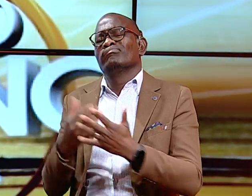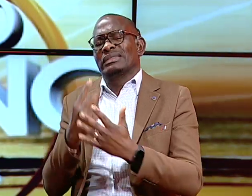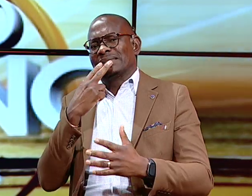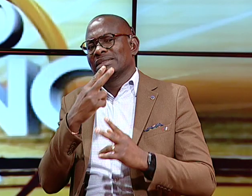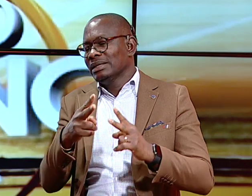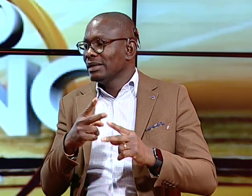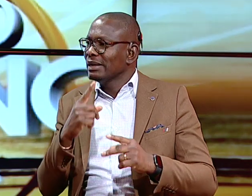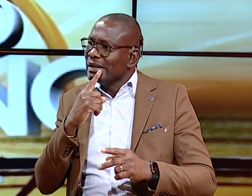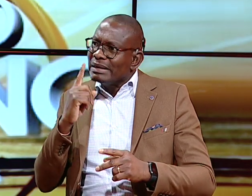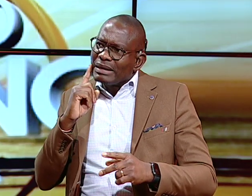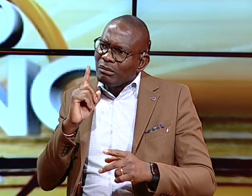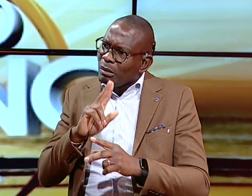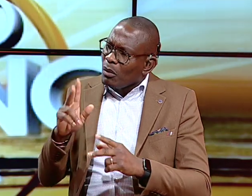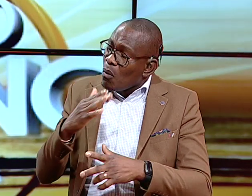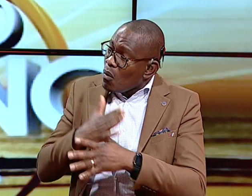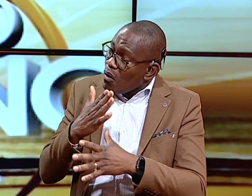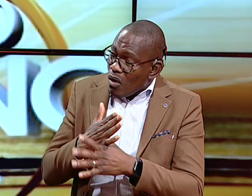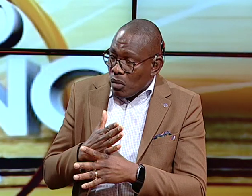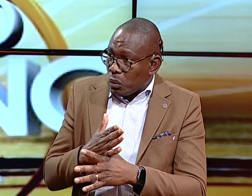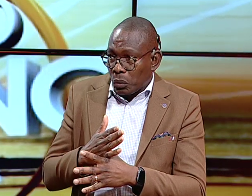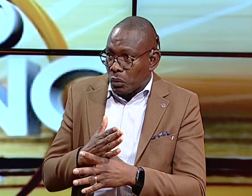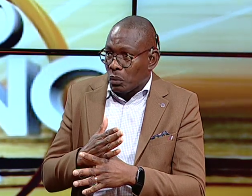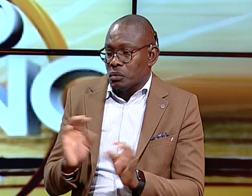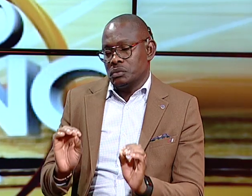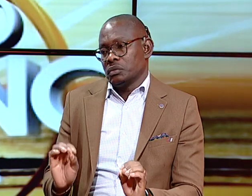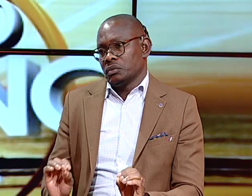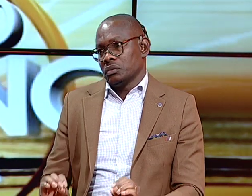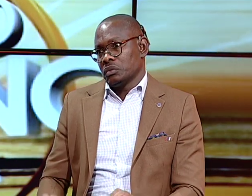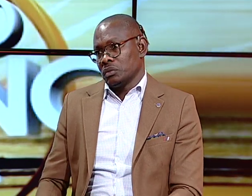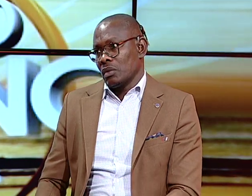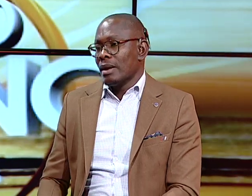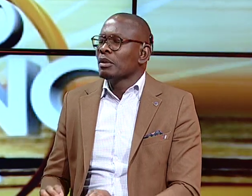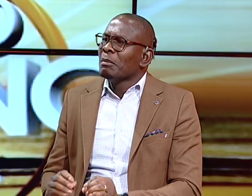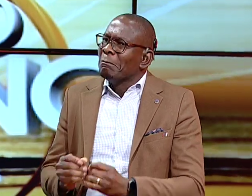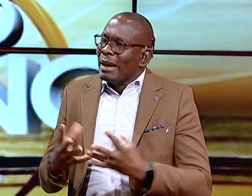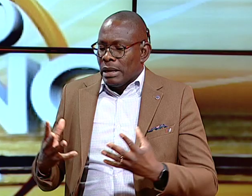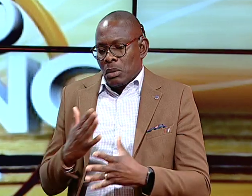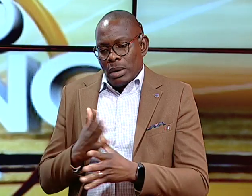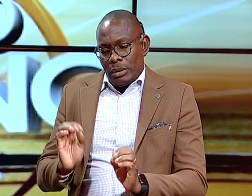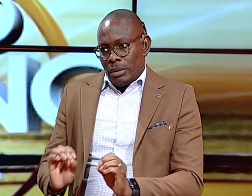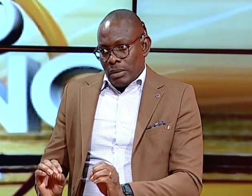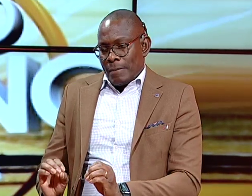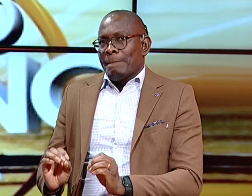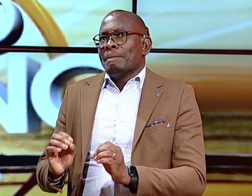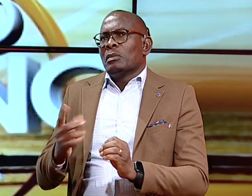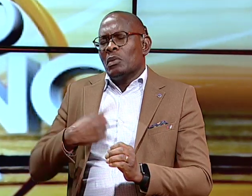economics for deaf people, mm-hmm. to see the deaf people in the workplace. Yeah. Because we see that so many deaf people